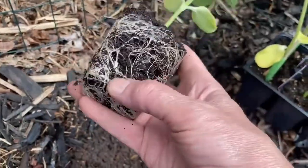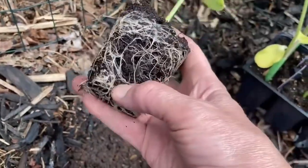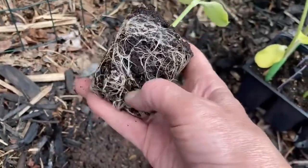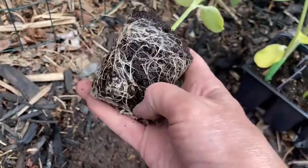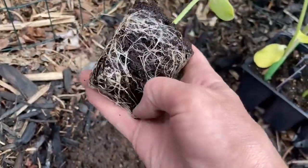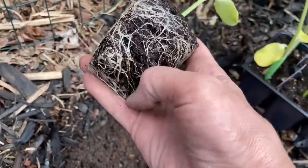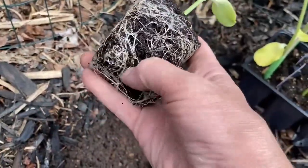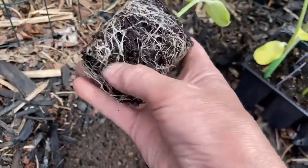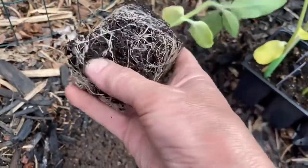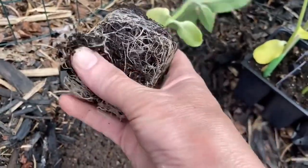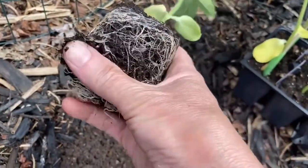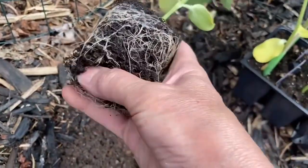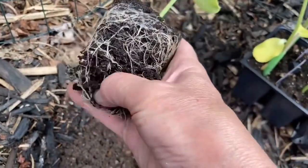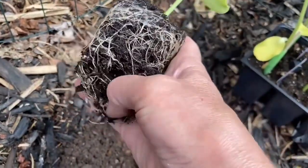afternoon sun, so they'll be okay.